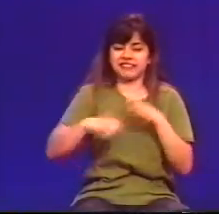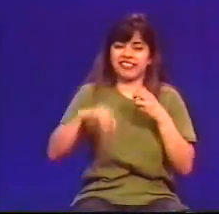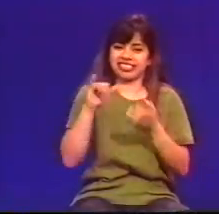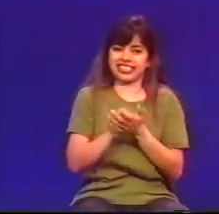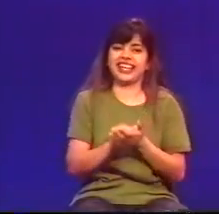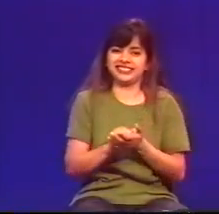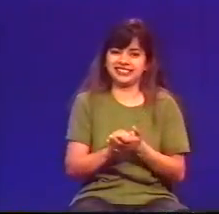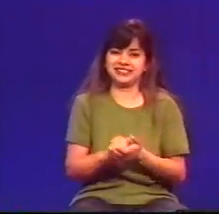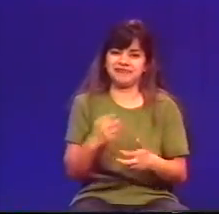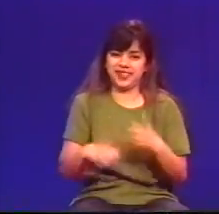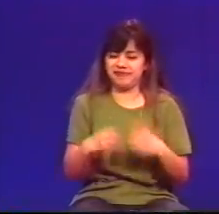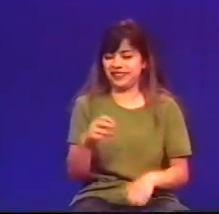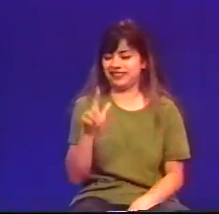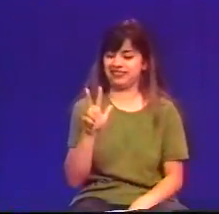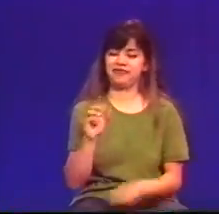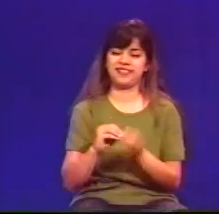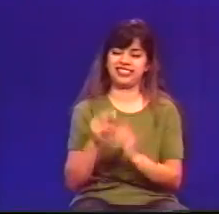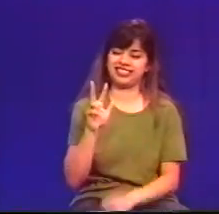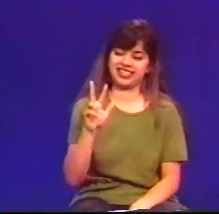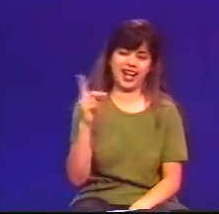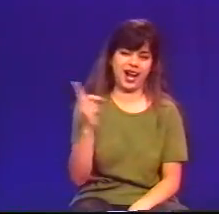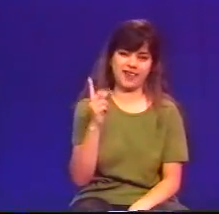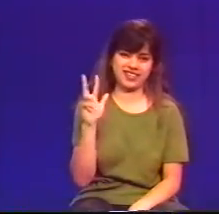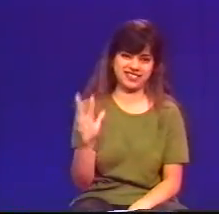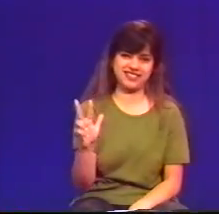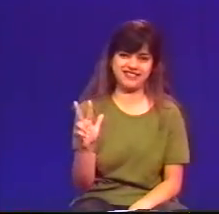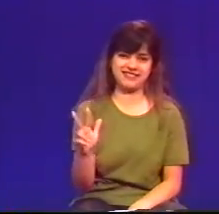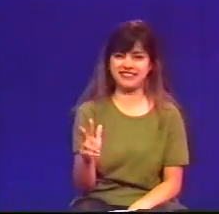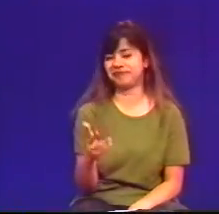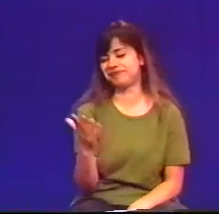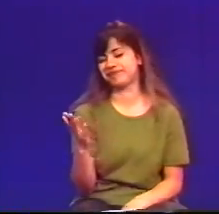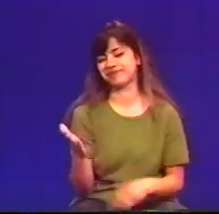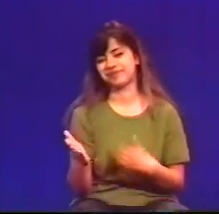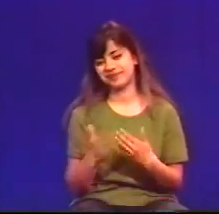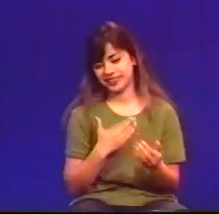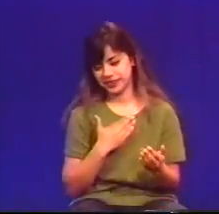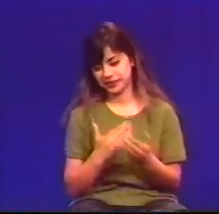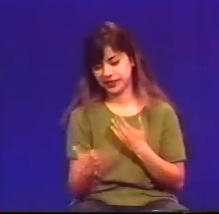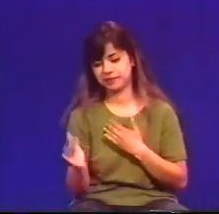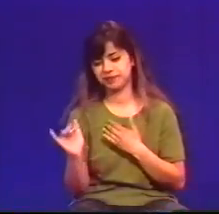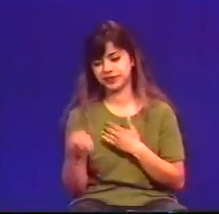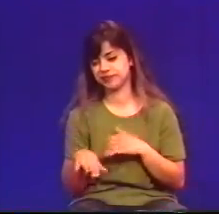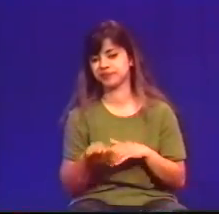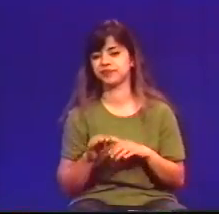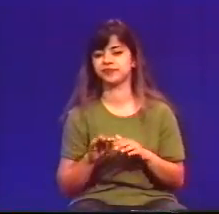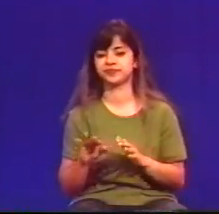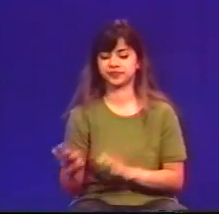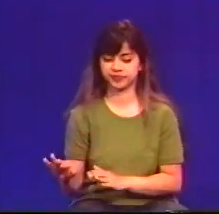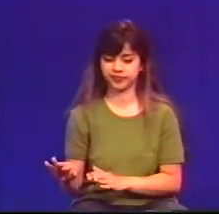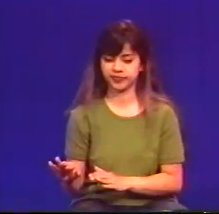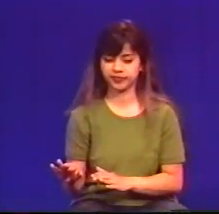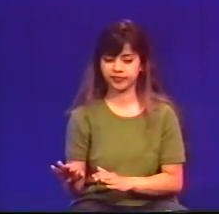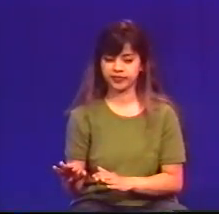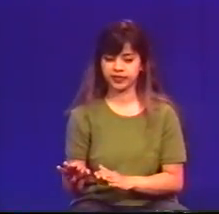am. That was a hard adjustment for me to make, was the number 3 with the thumb out instead of the way you would sign 6.